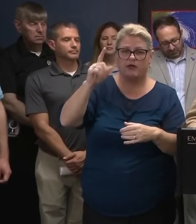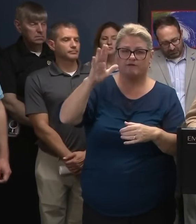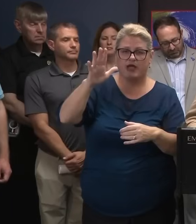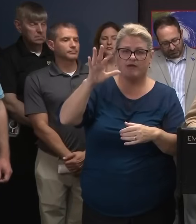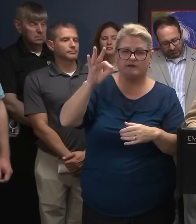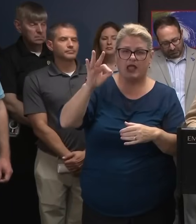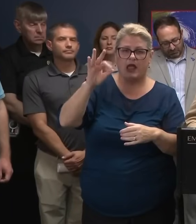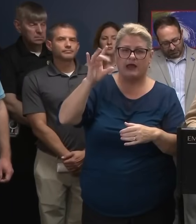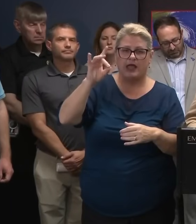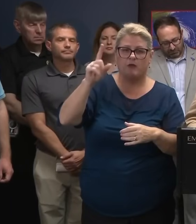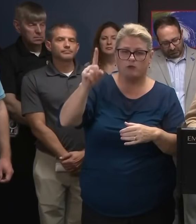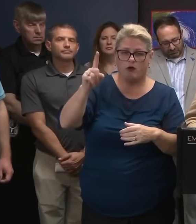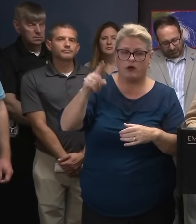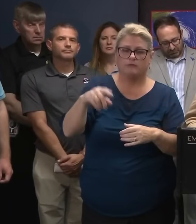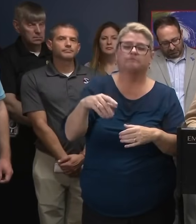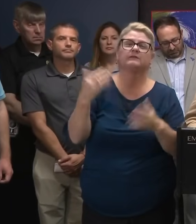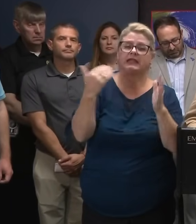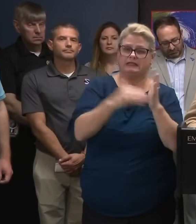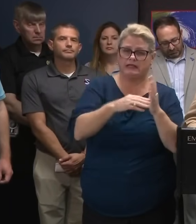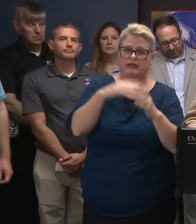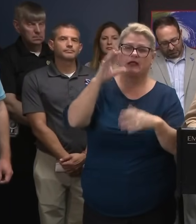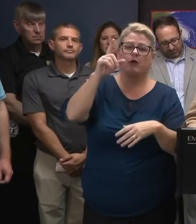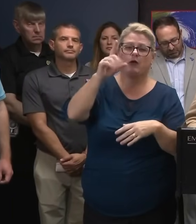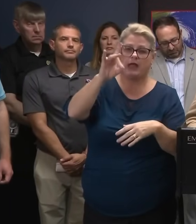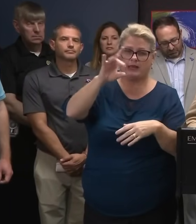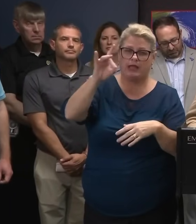1-888-761-5989. Again, that's